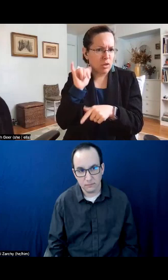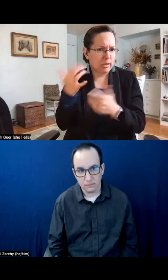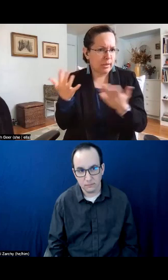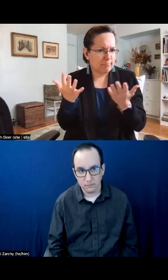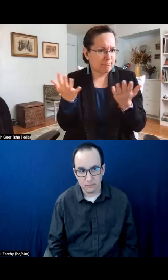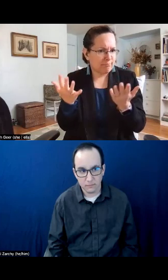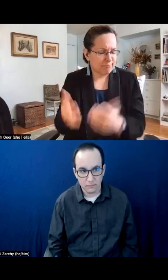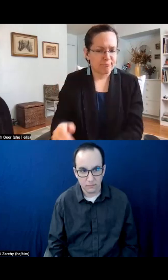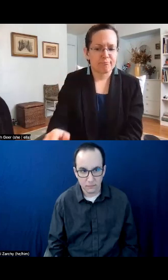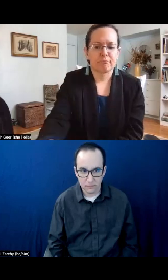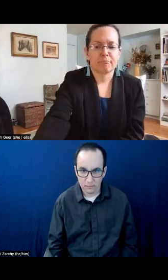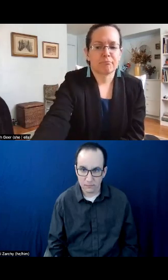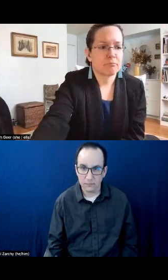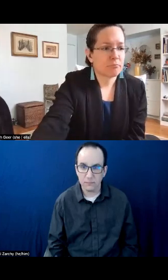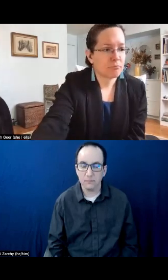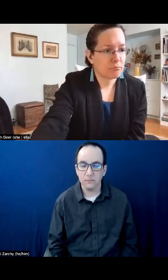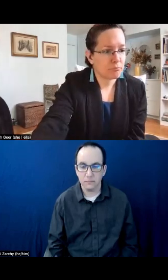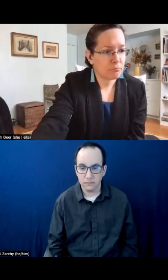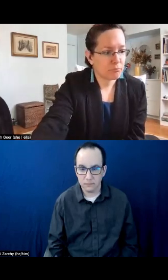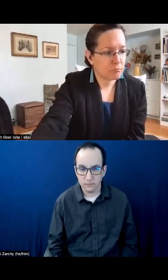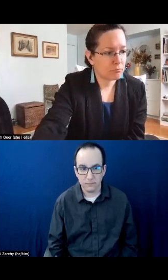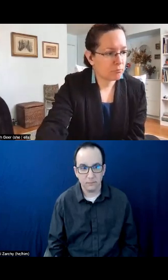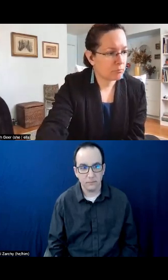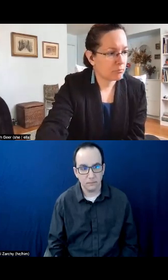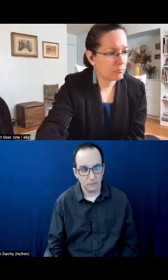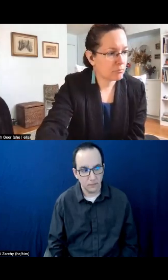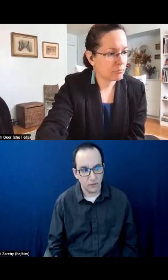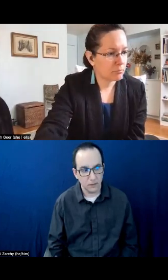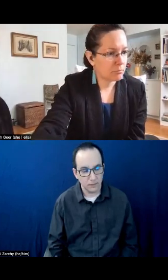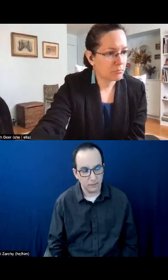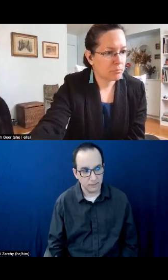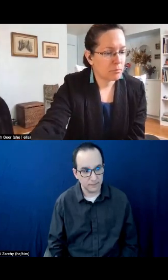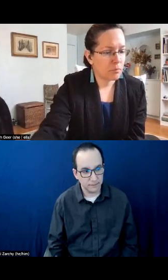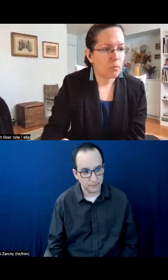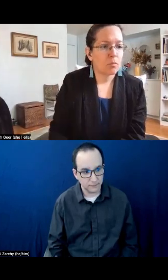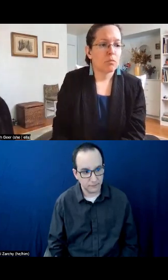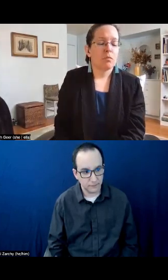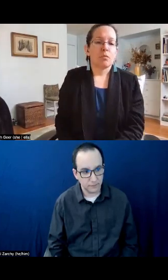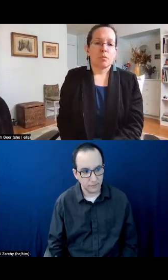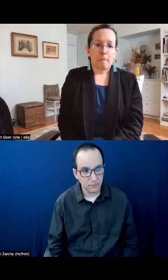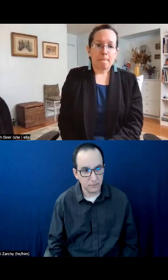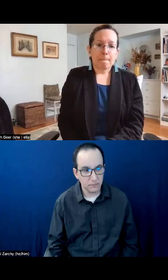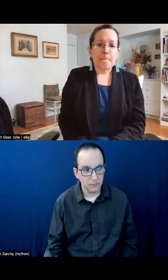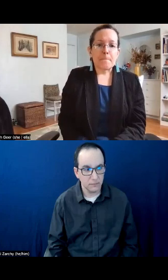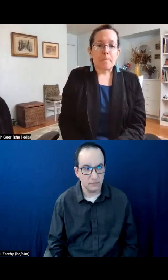we contrast that with phonology and syllables in sign languages, here's an idea